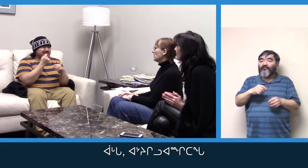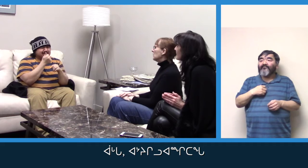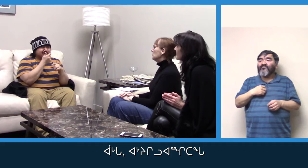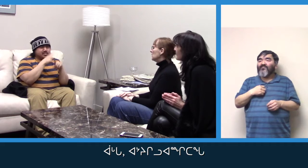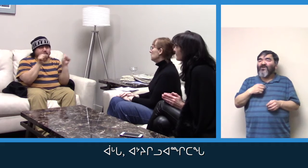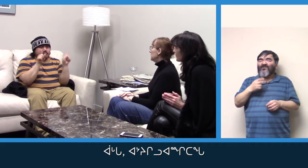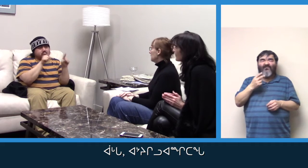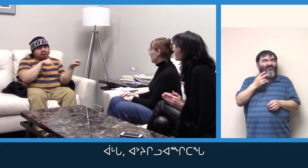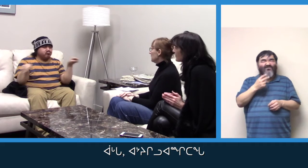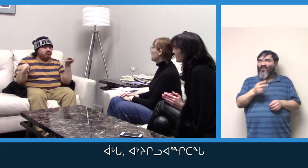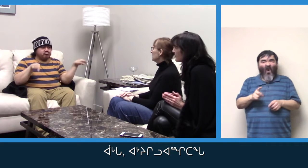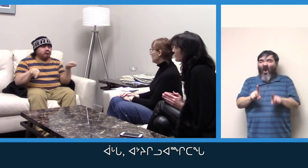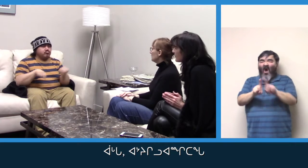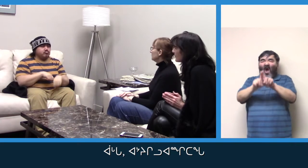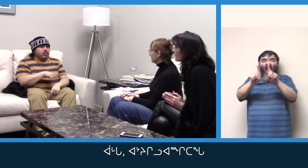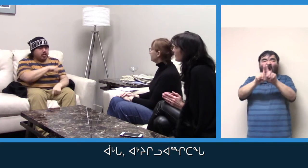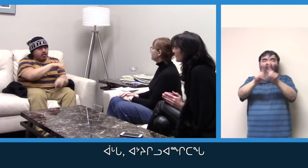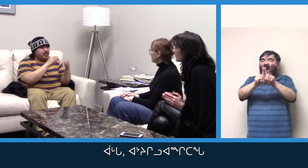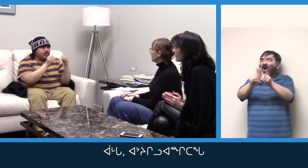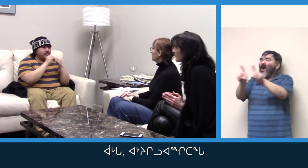Well, no, actually they're a little bit different.